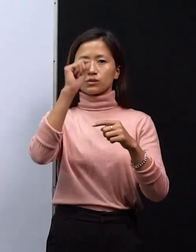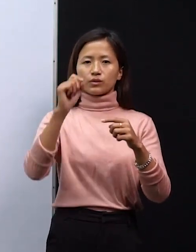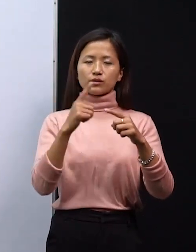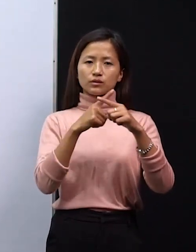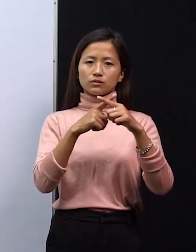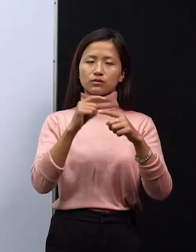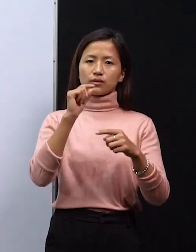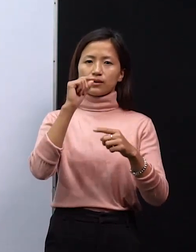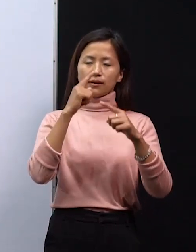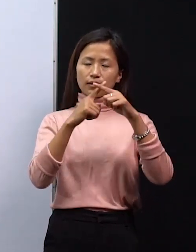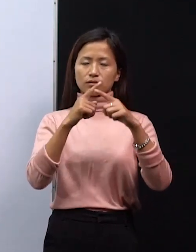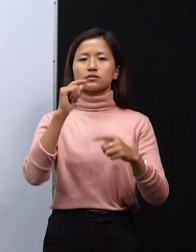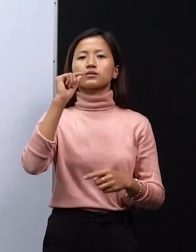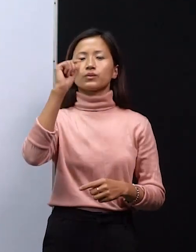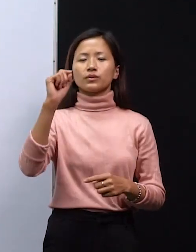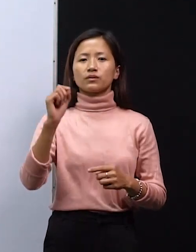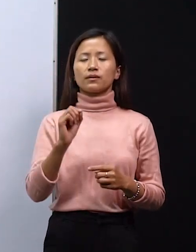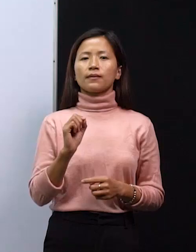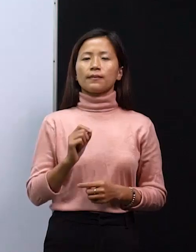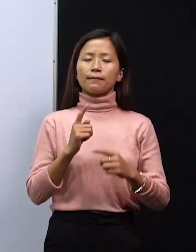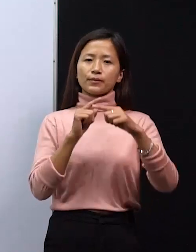x square into 5.